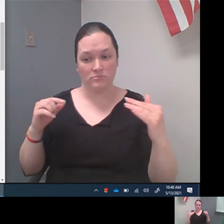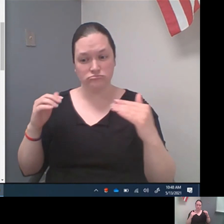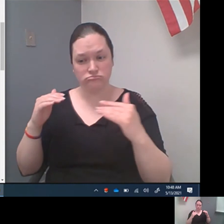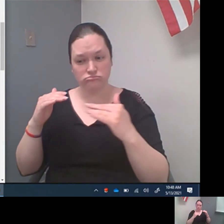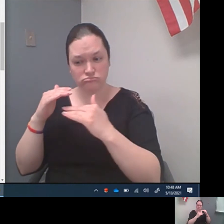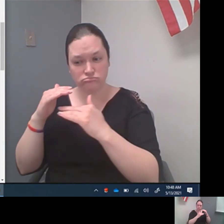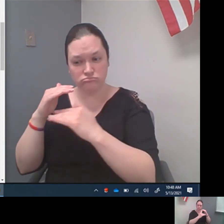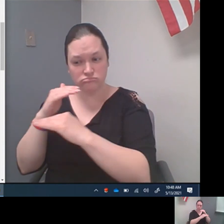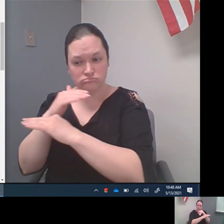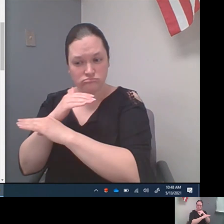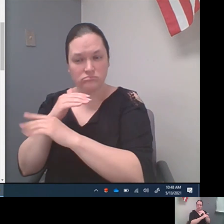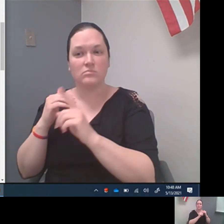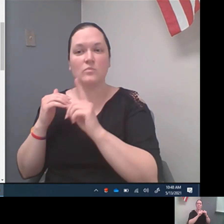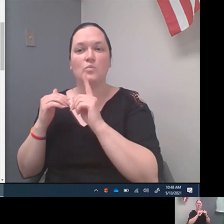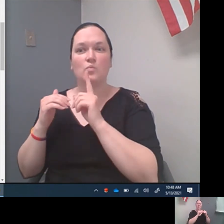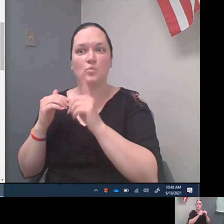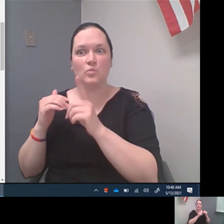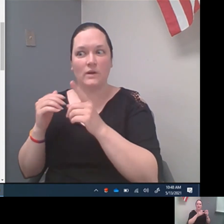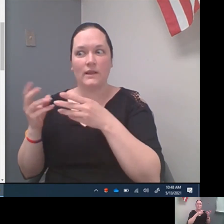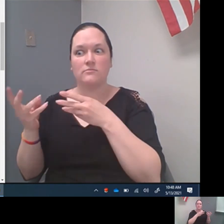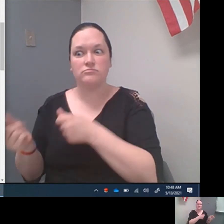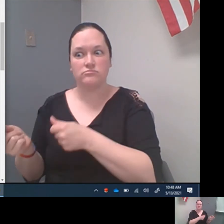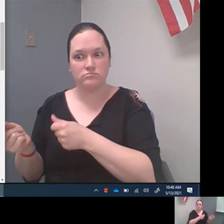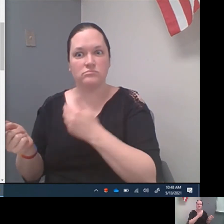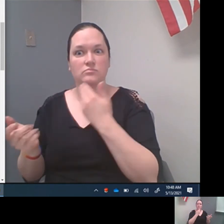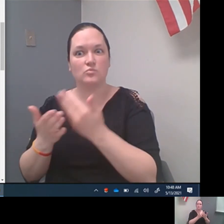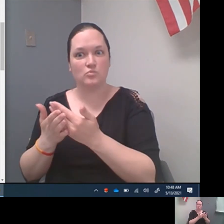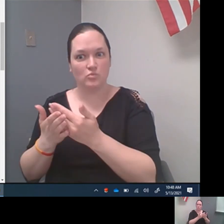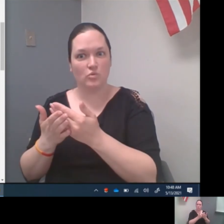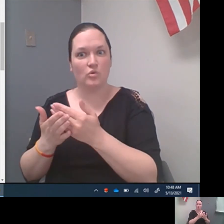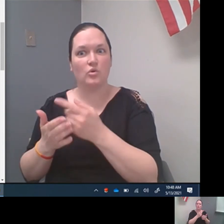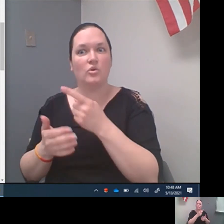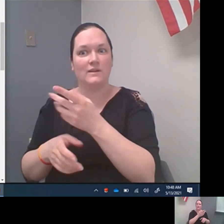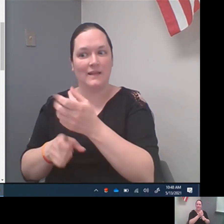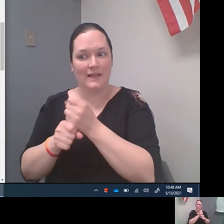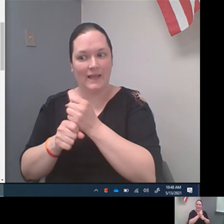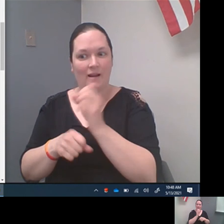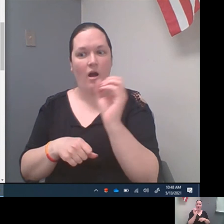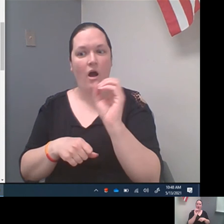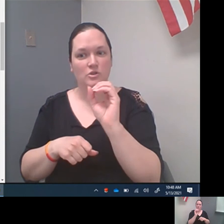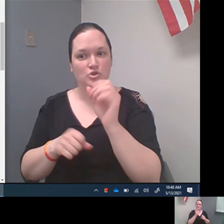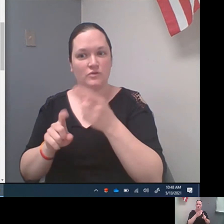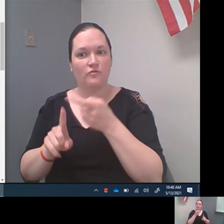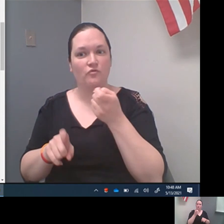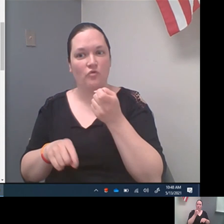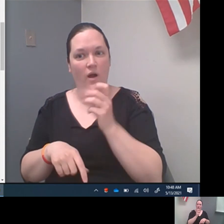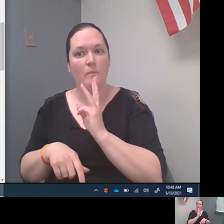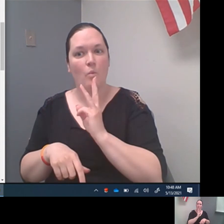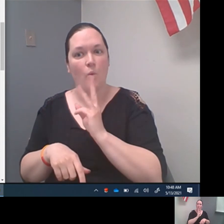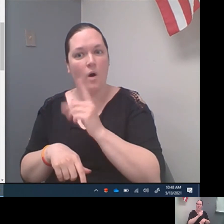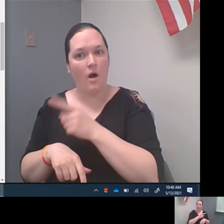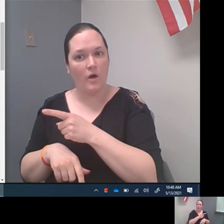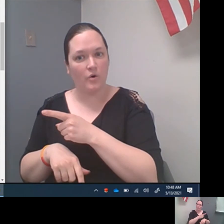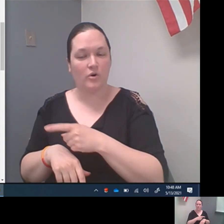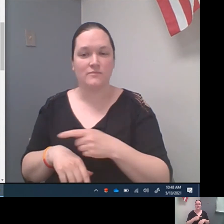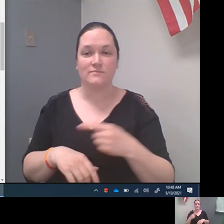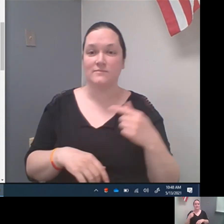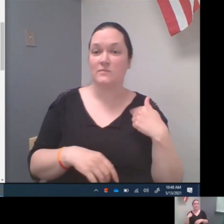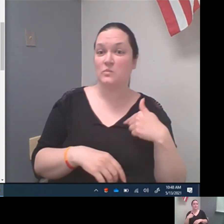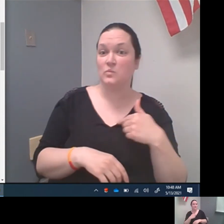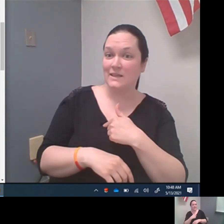they're really efficient at getting that oxygen outside of the water. Now, us, we don't have that problem. We do have a problem